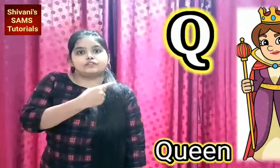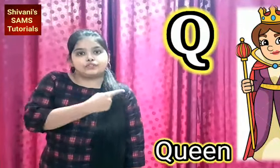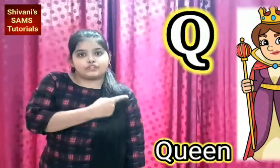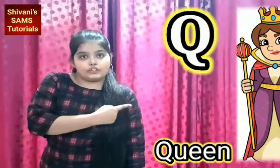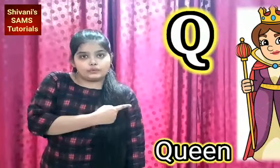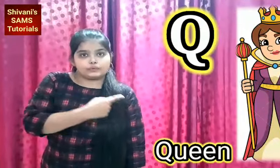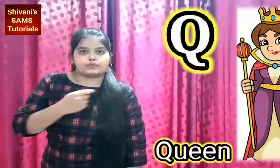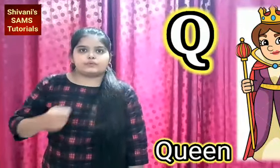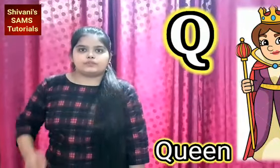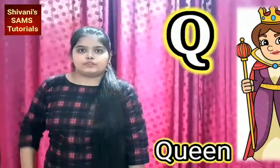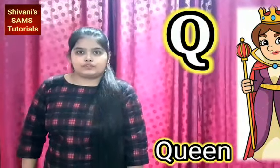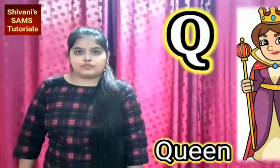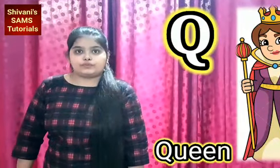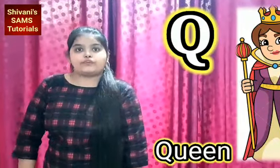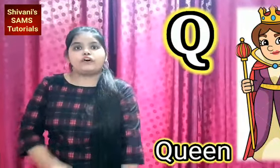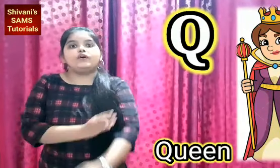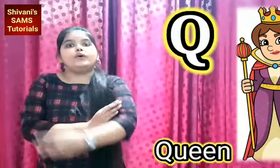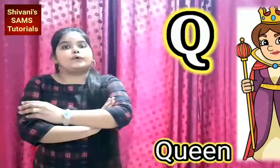Q for